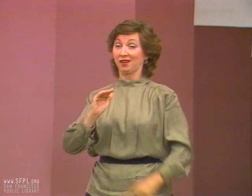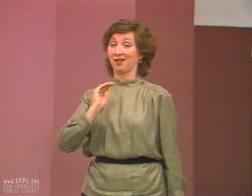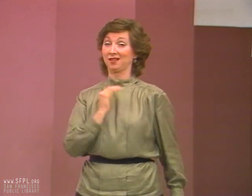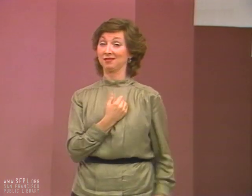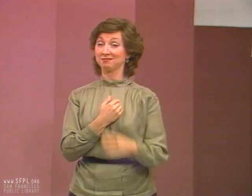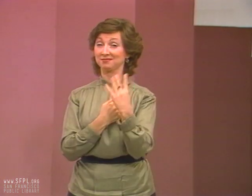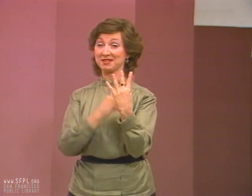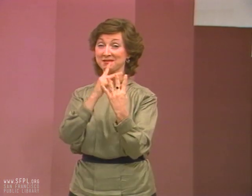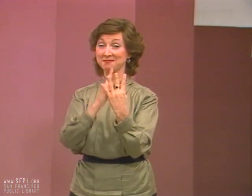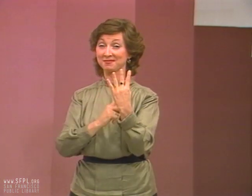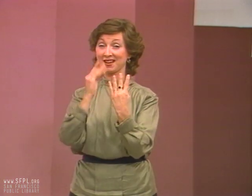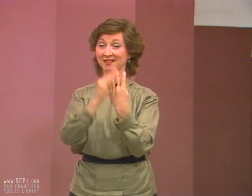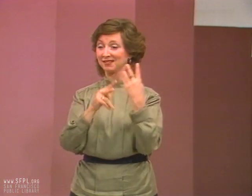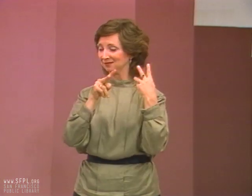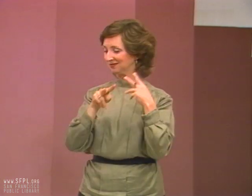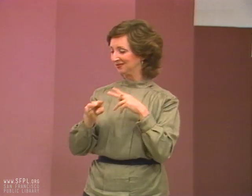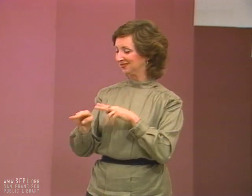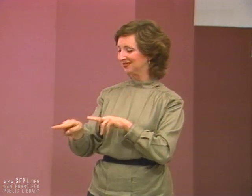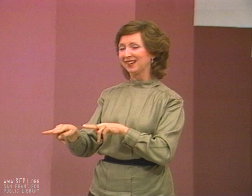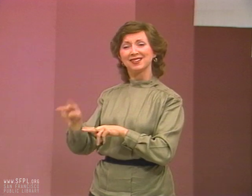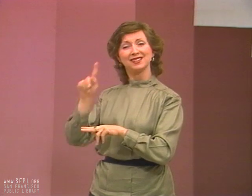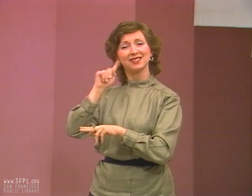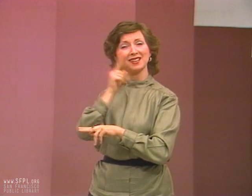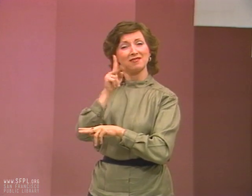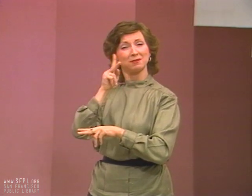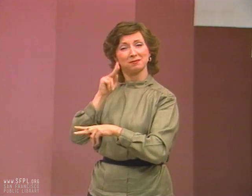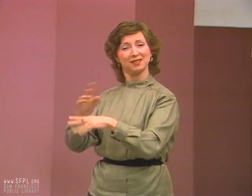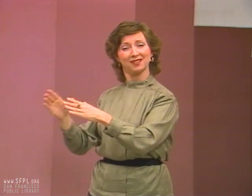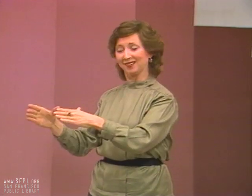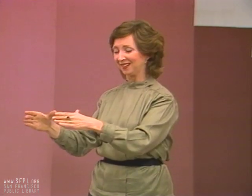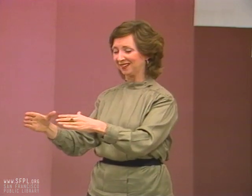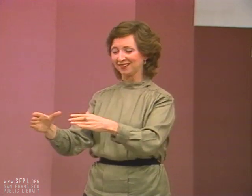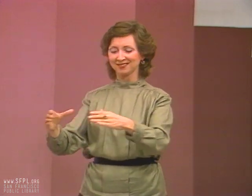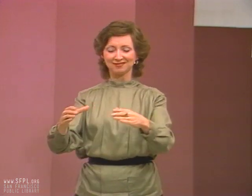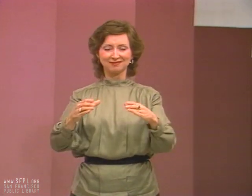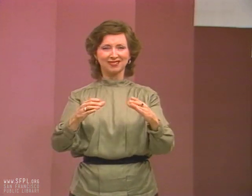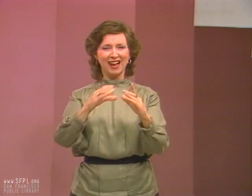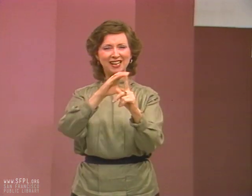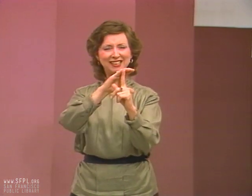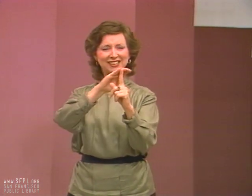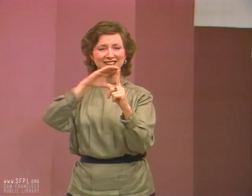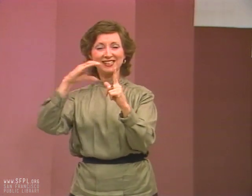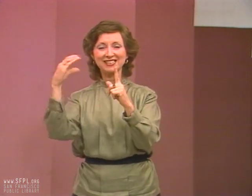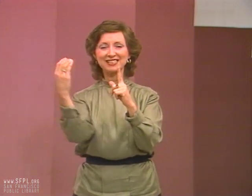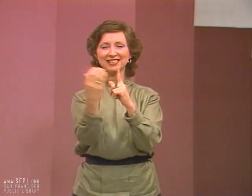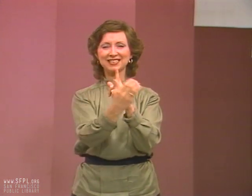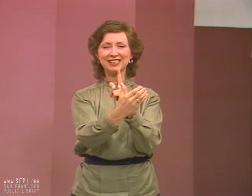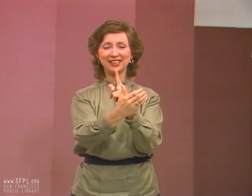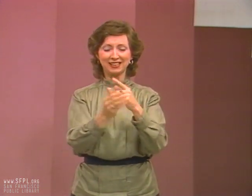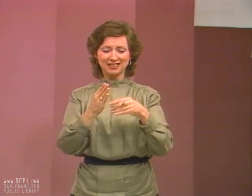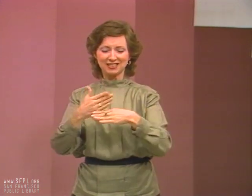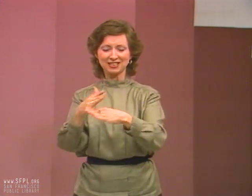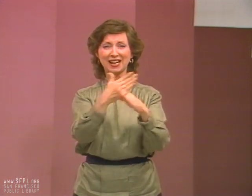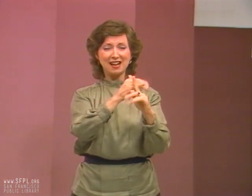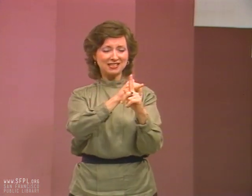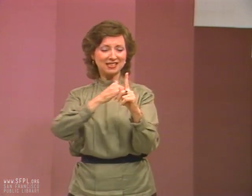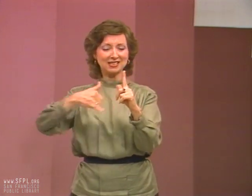four programs, however, look at deaf people as members of a cultural group. A group who share the